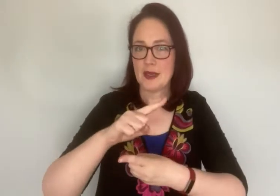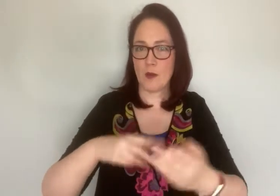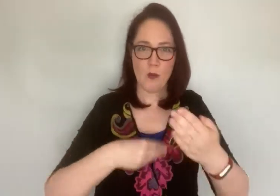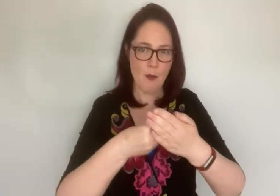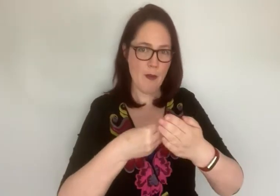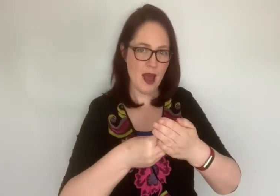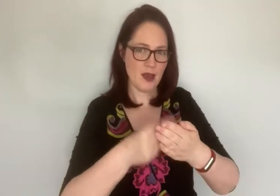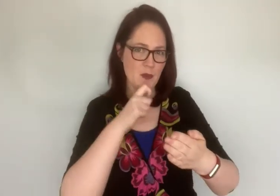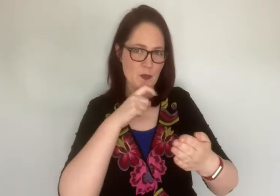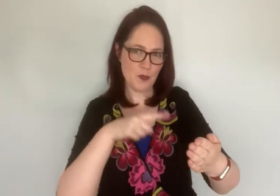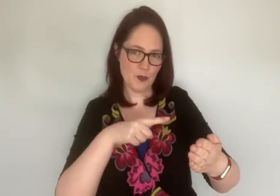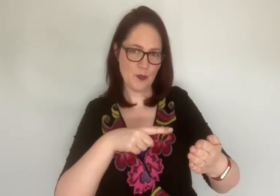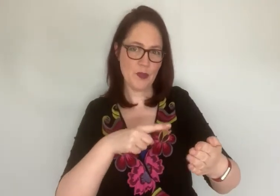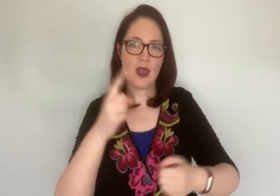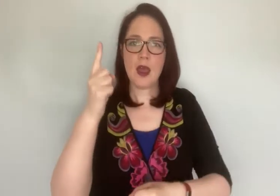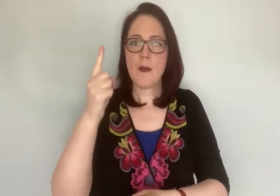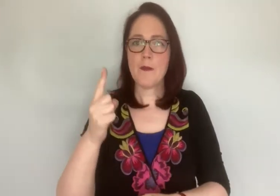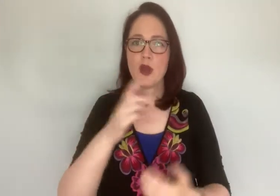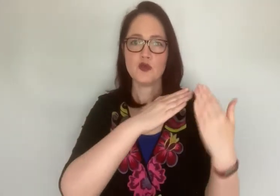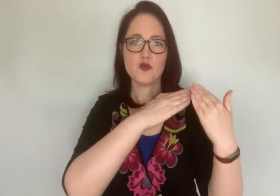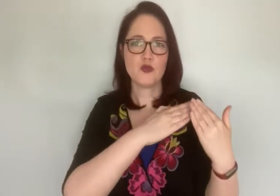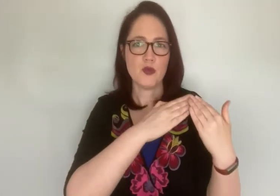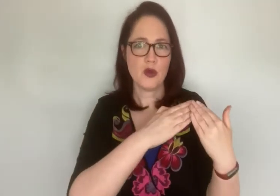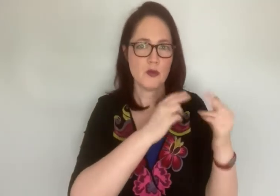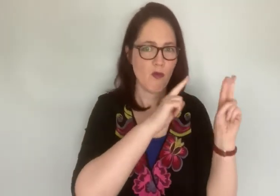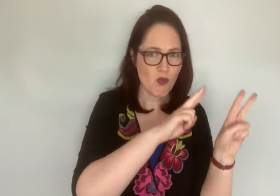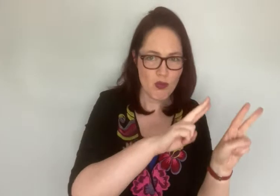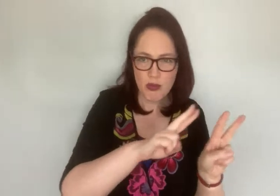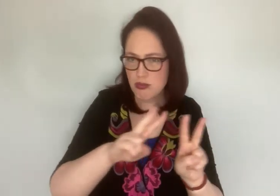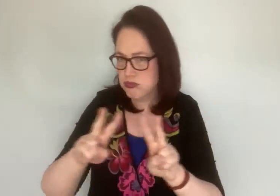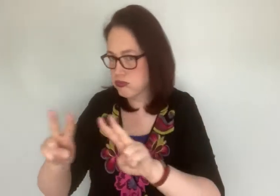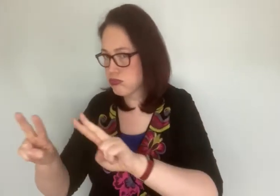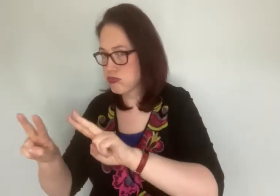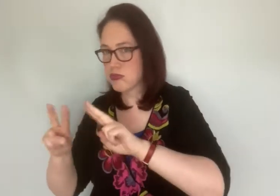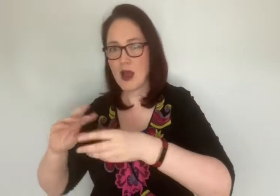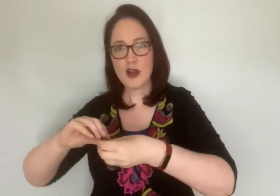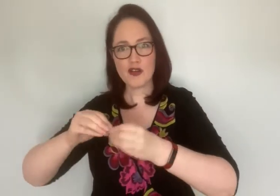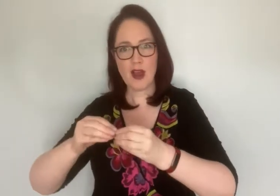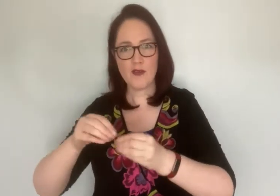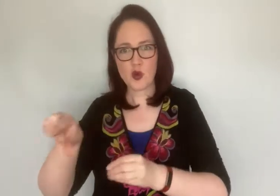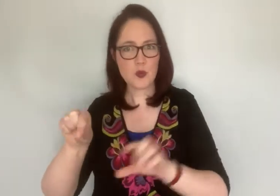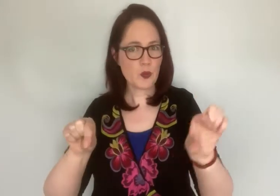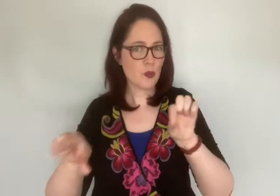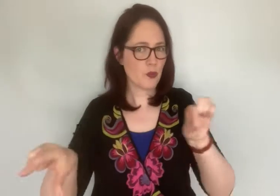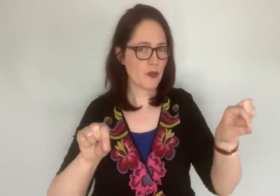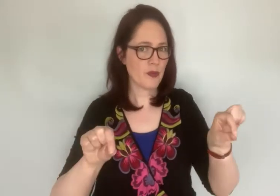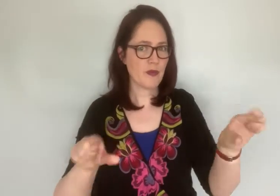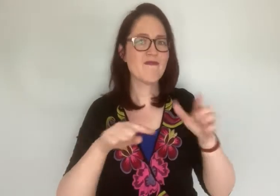meeting with the buyer. So the buyer is the person who sort of kind of looks around at what's going on in the craft industry and sort of chooses what